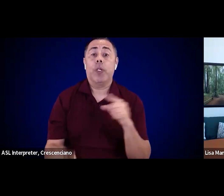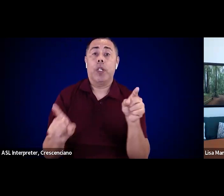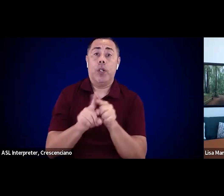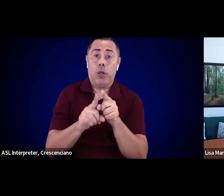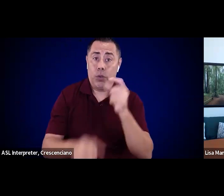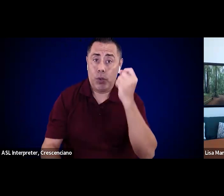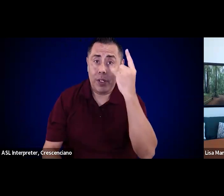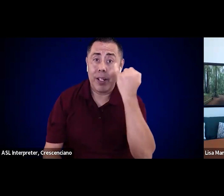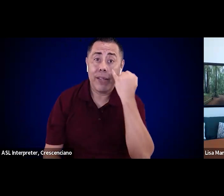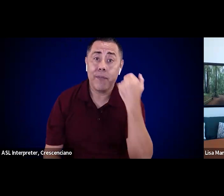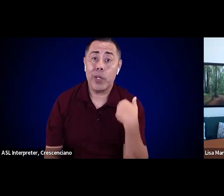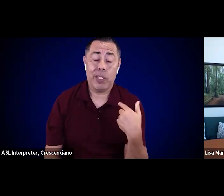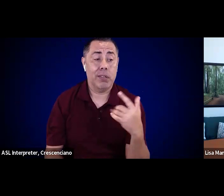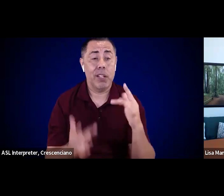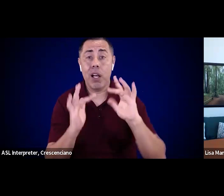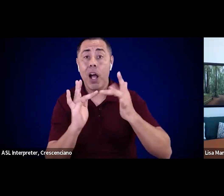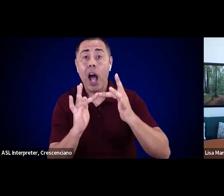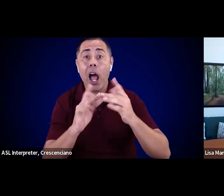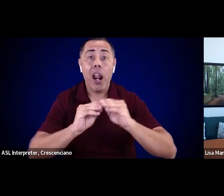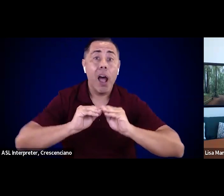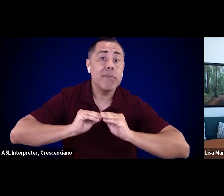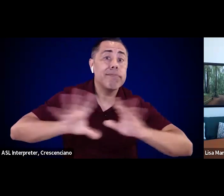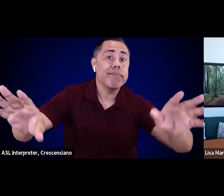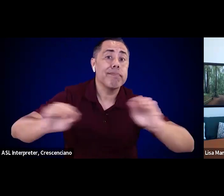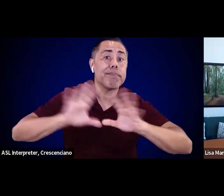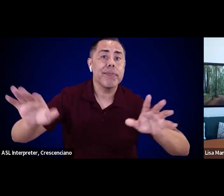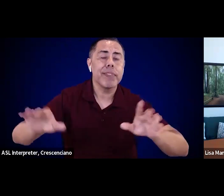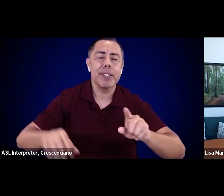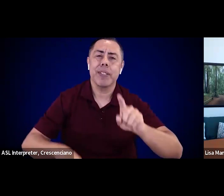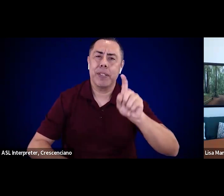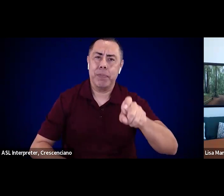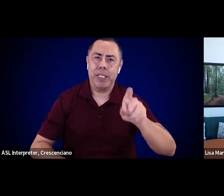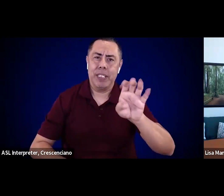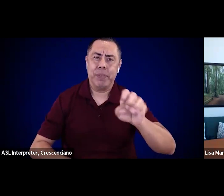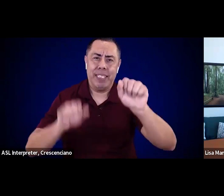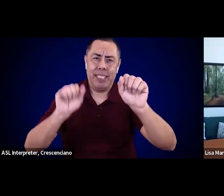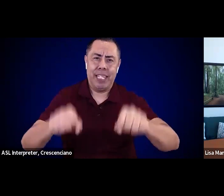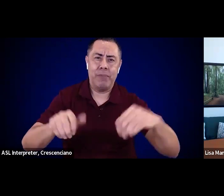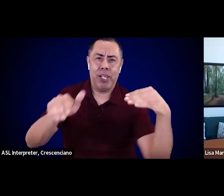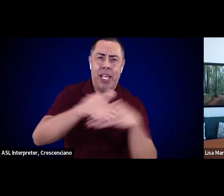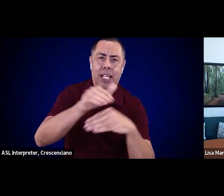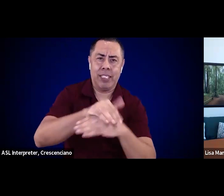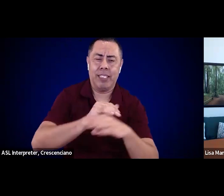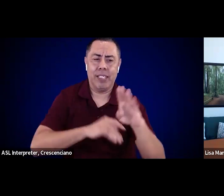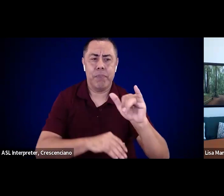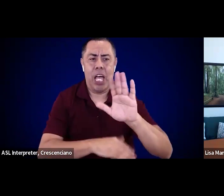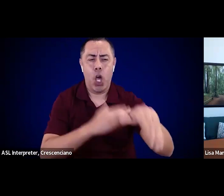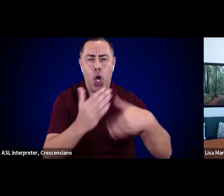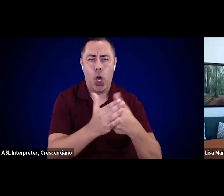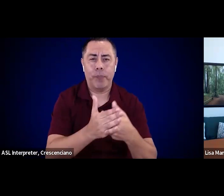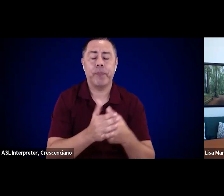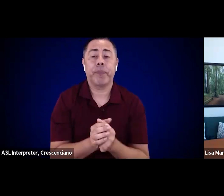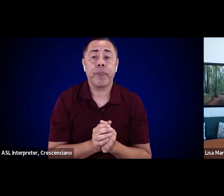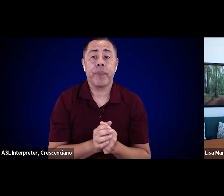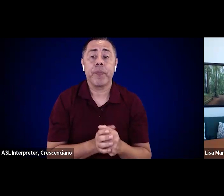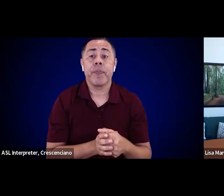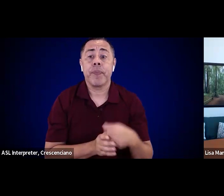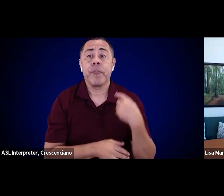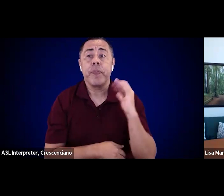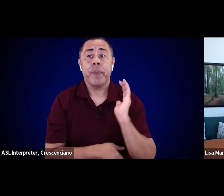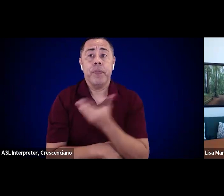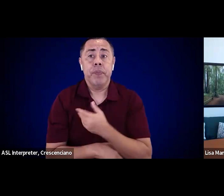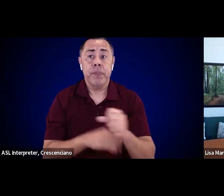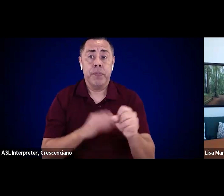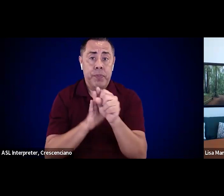be accessible for the state's whole community. To ensure our team develops and maintains the capability to